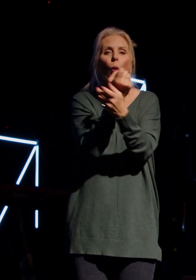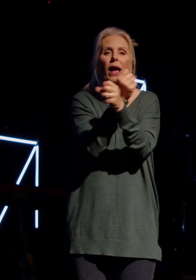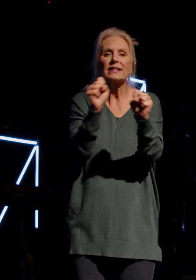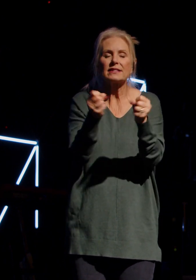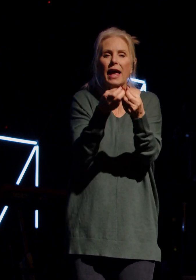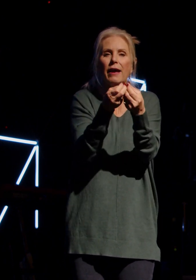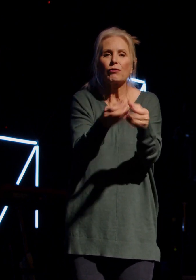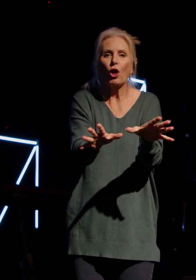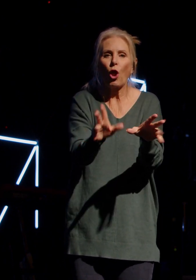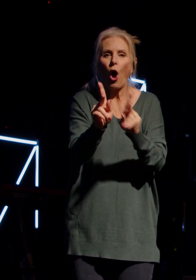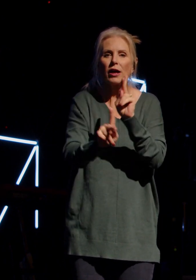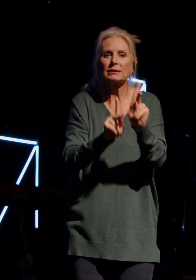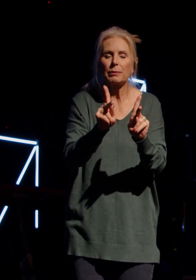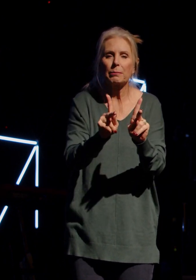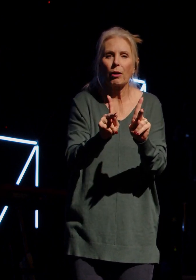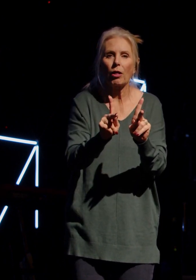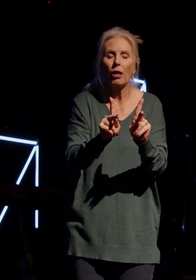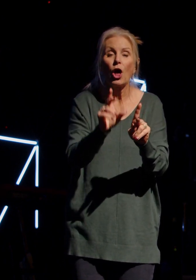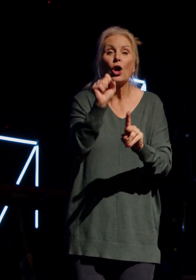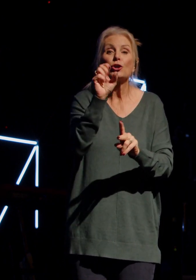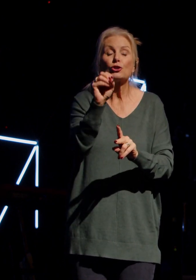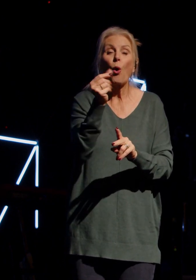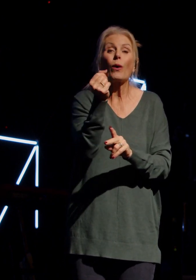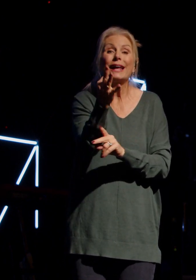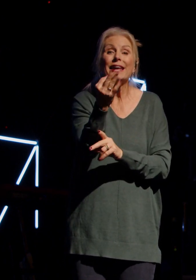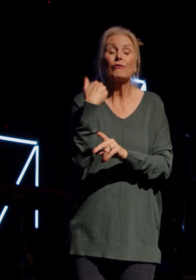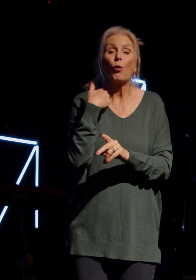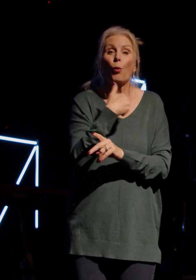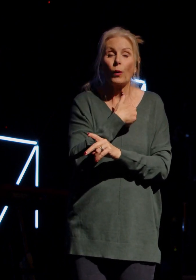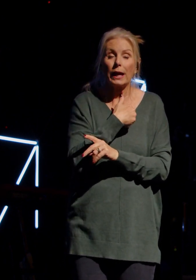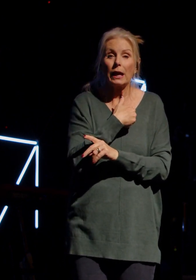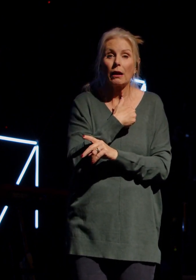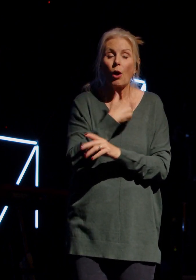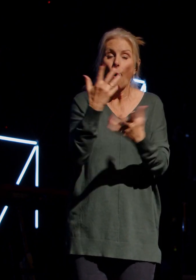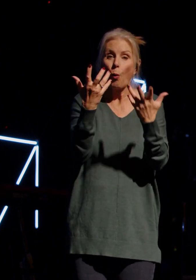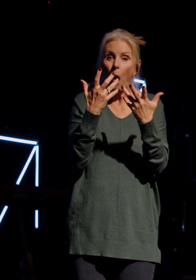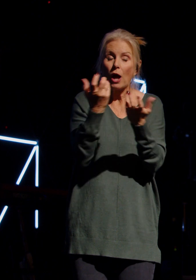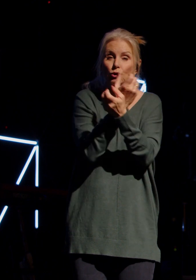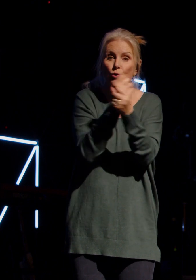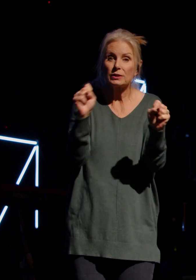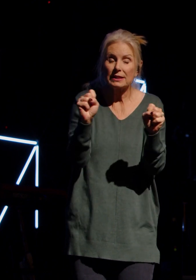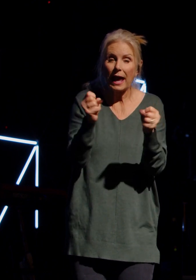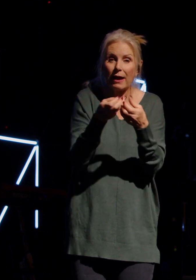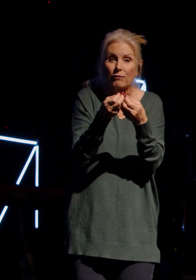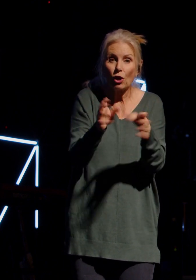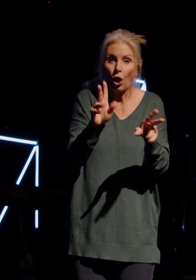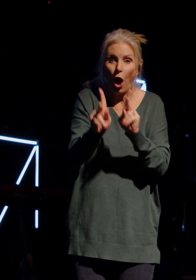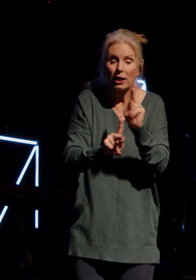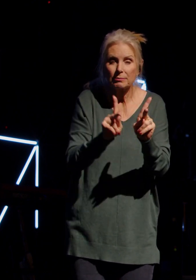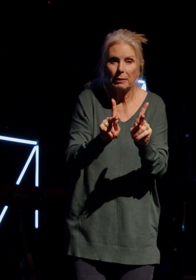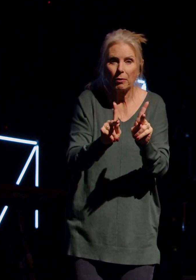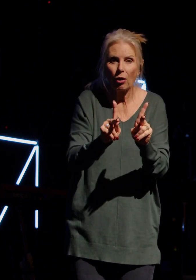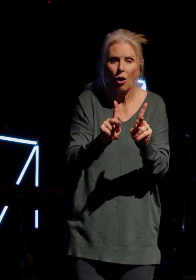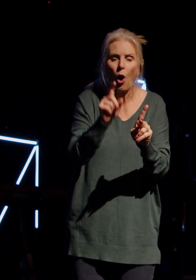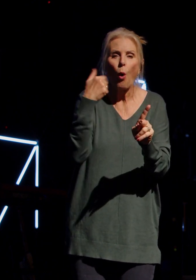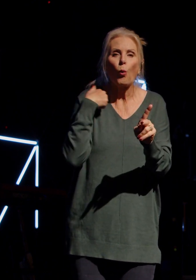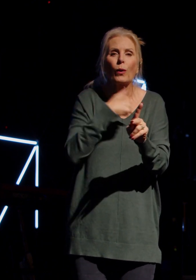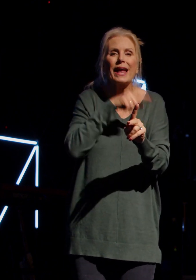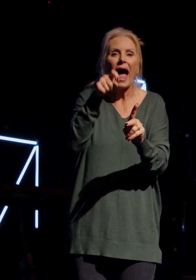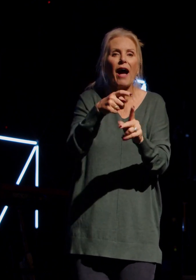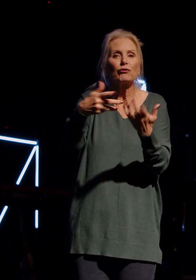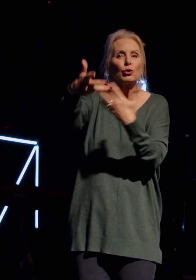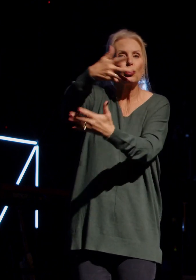lost, we actually have to be with the lost. I mean, the fake over-righteous people were offended by what Jesus